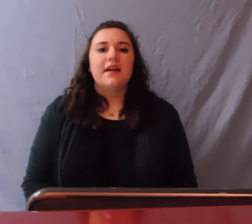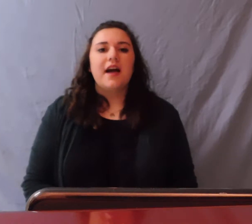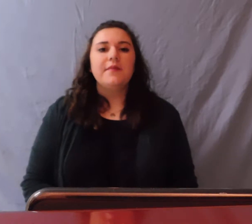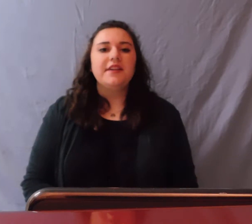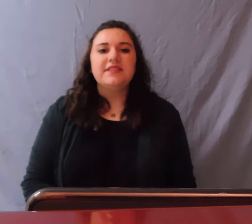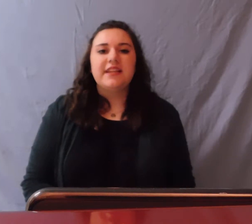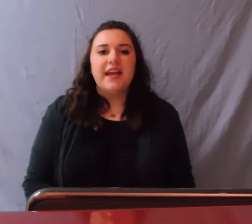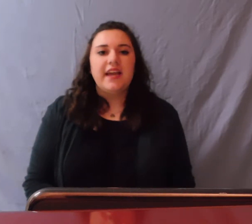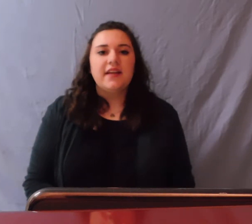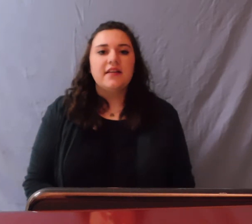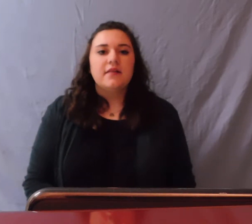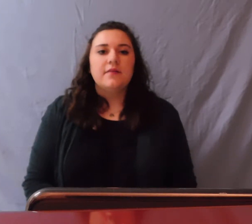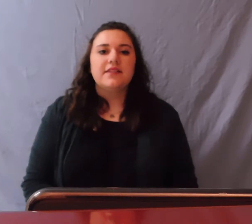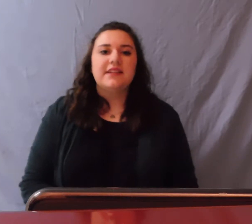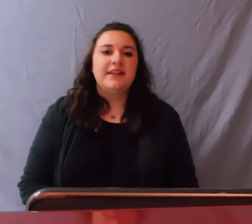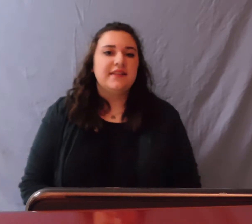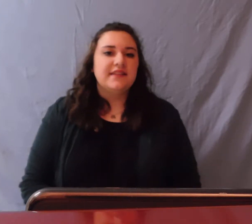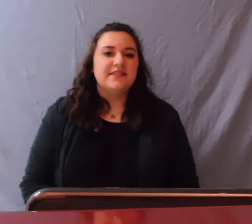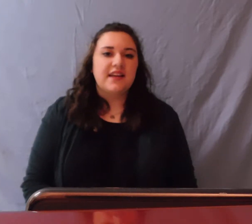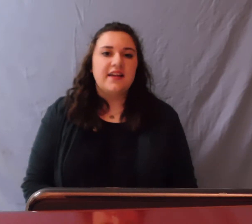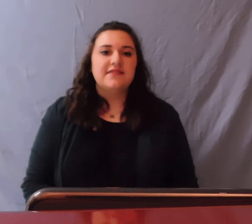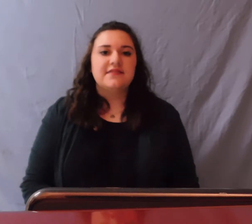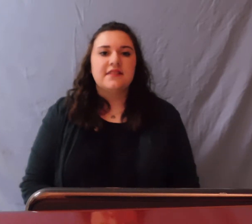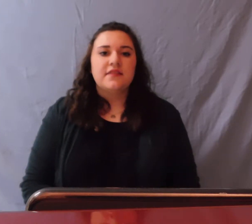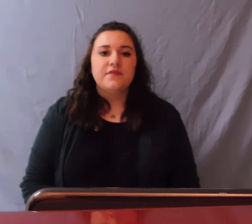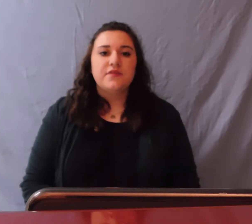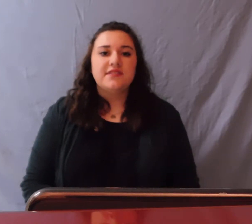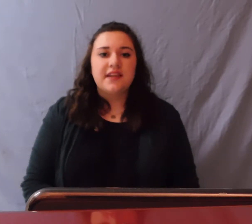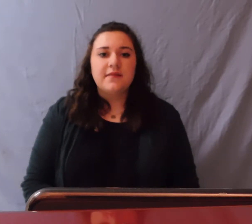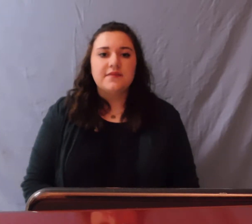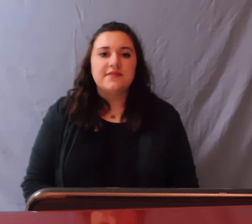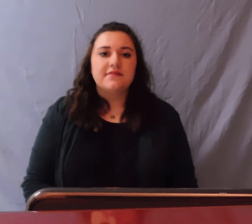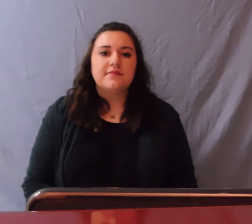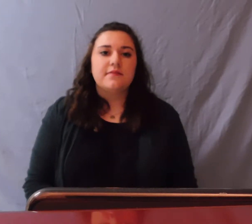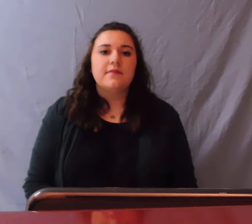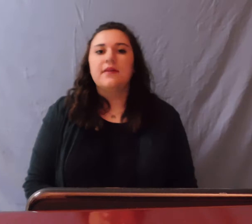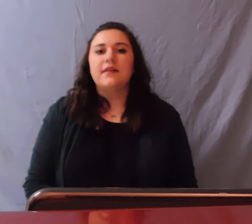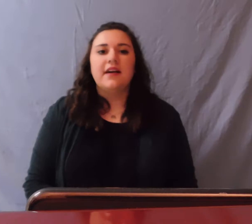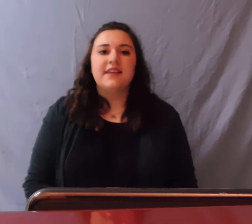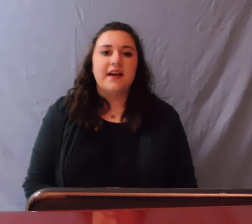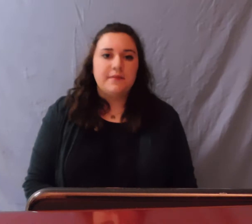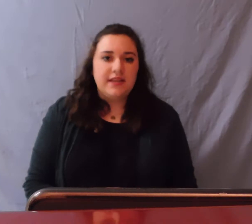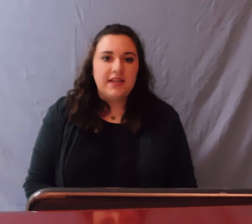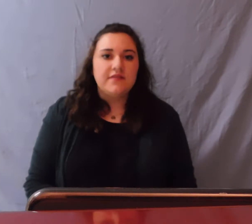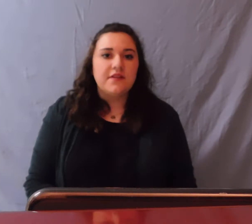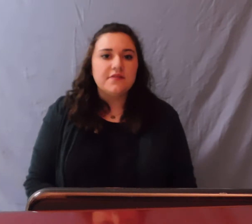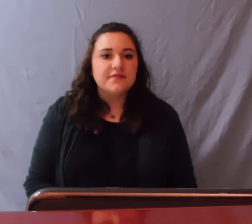I'm here today because I need to discuss food stamps, as I am in need of those.